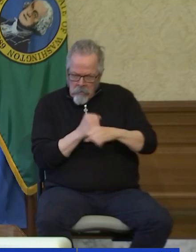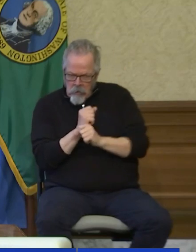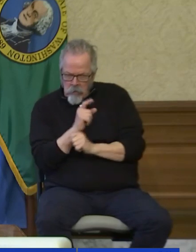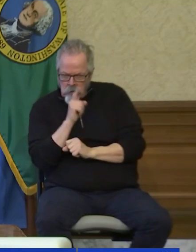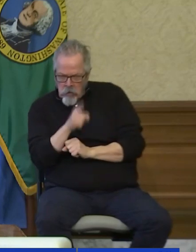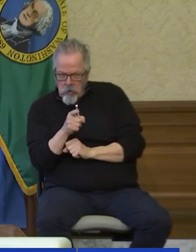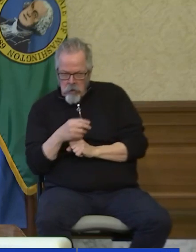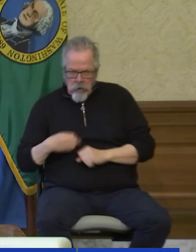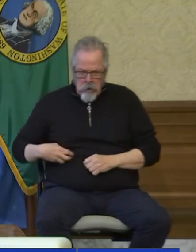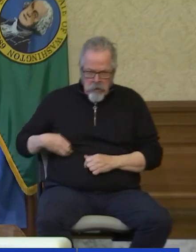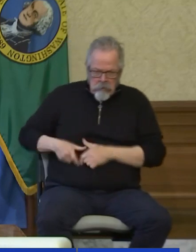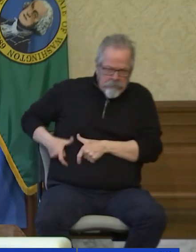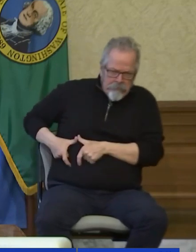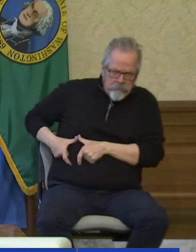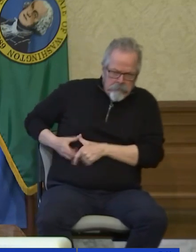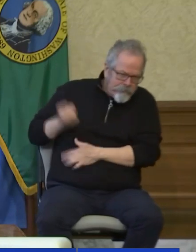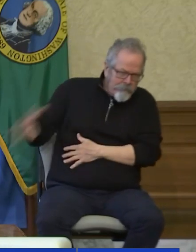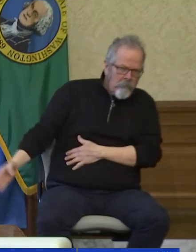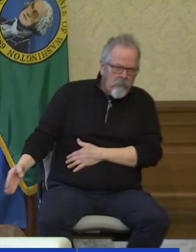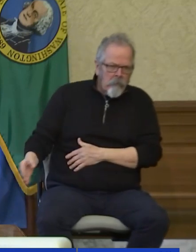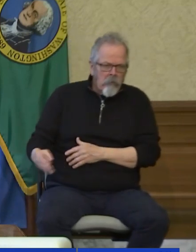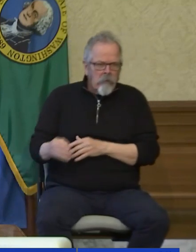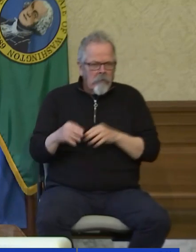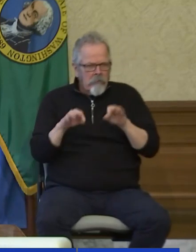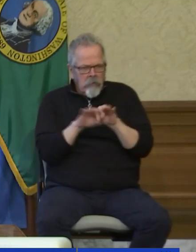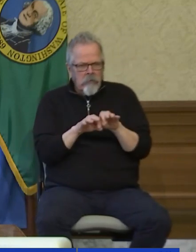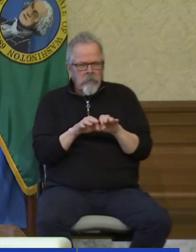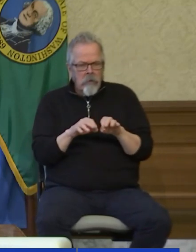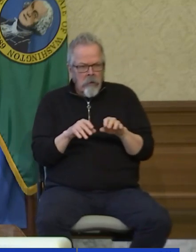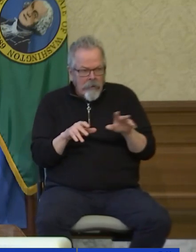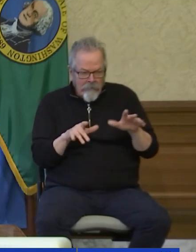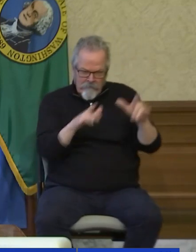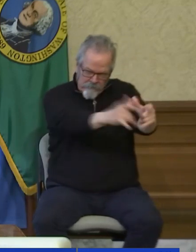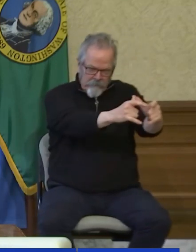important to our success, and we think Washingtonians understand that.